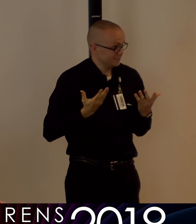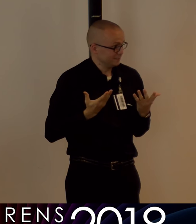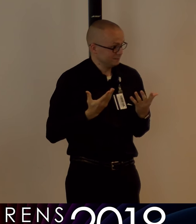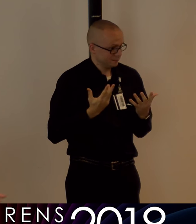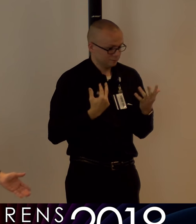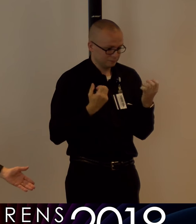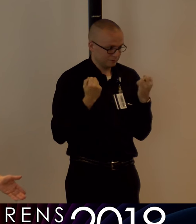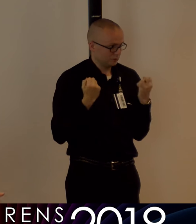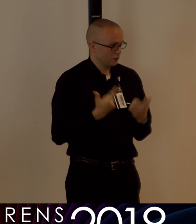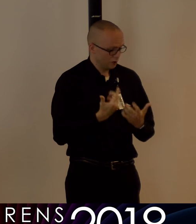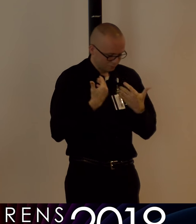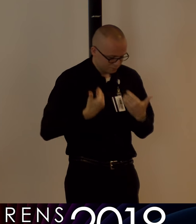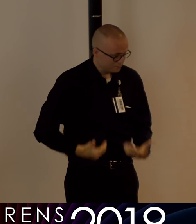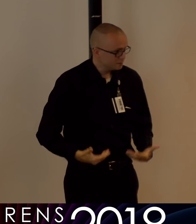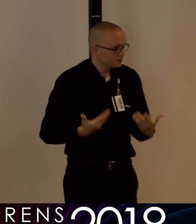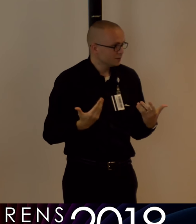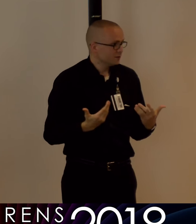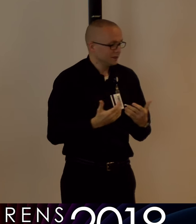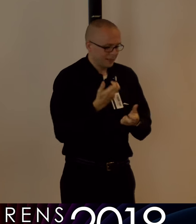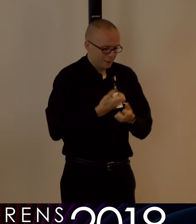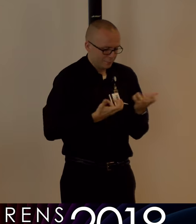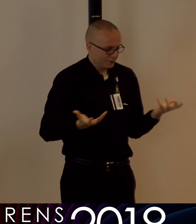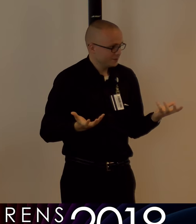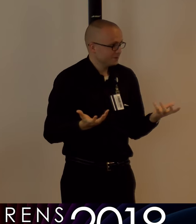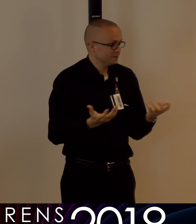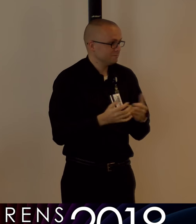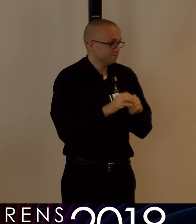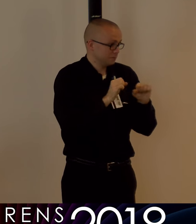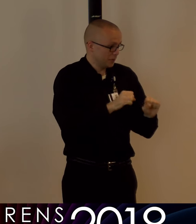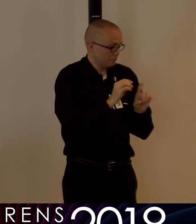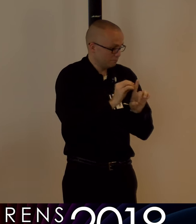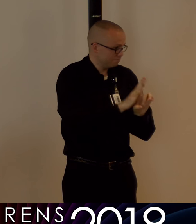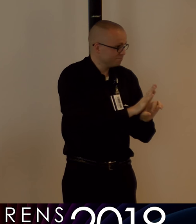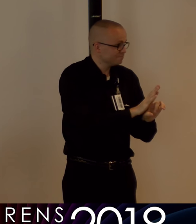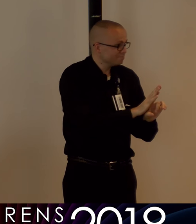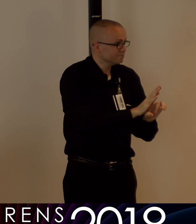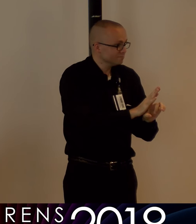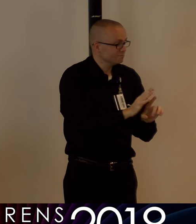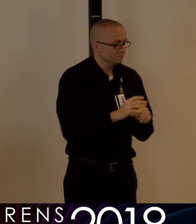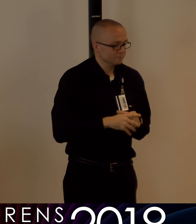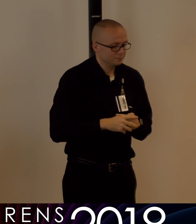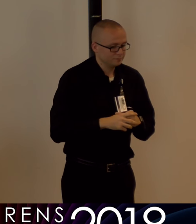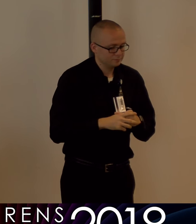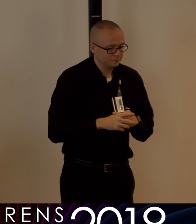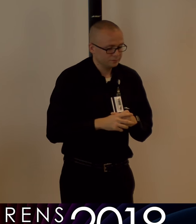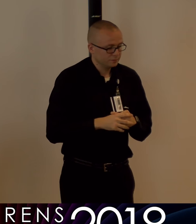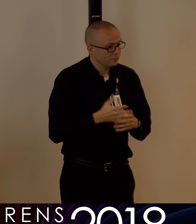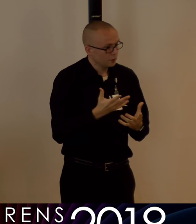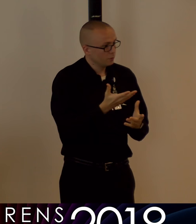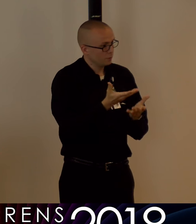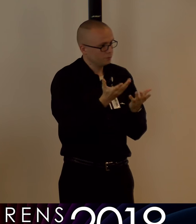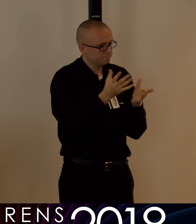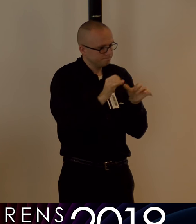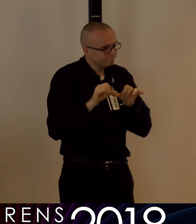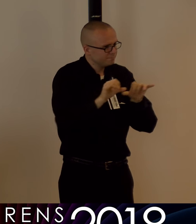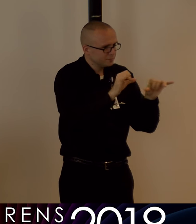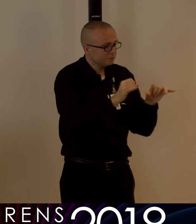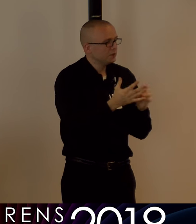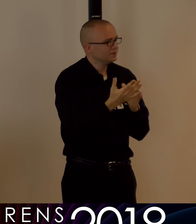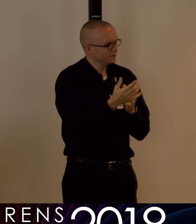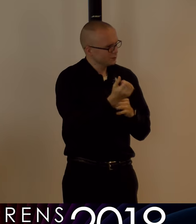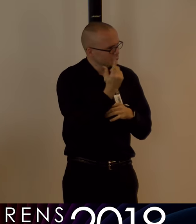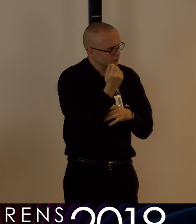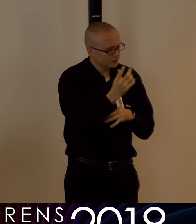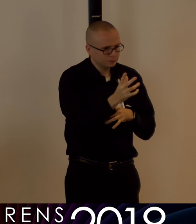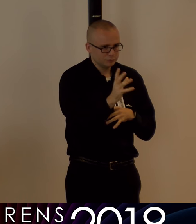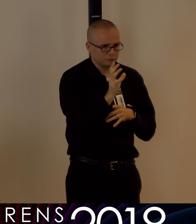right? So everything can be affected. And there are themes, but it's fascinating to